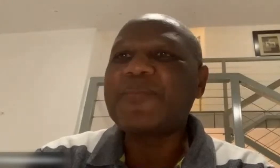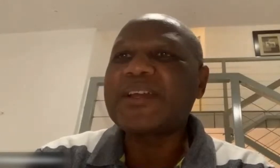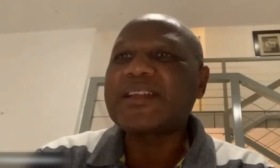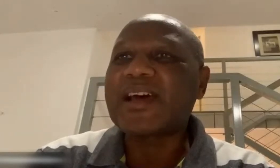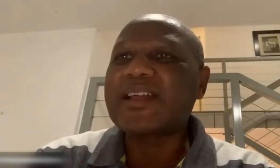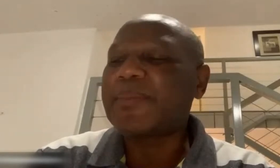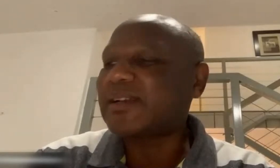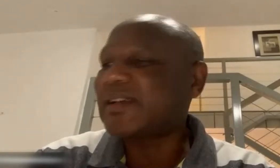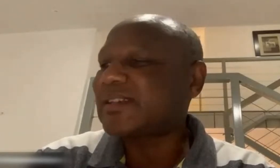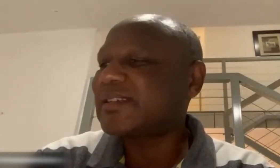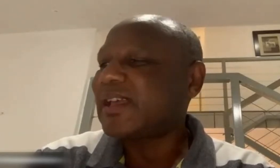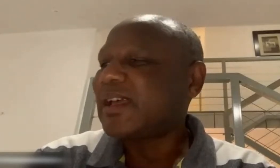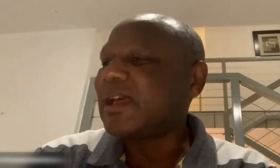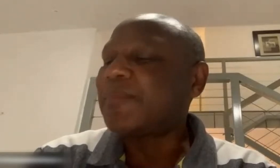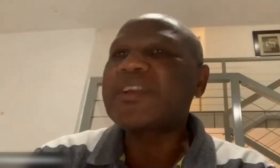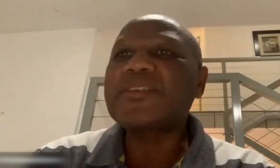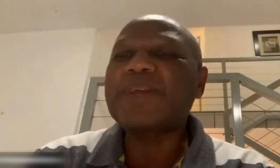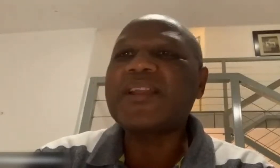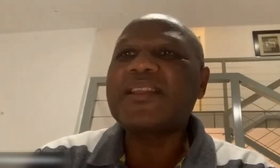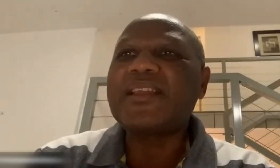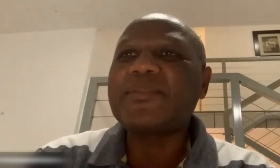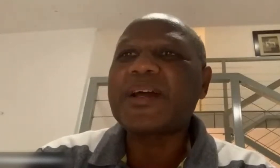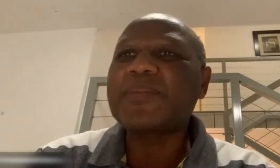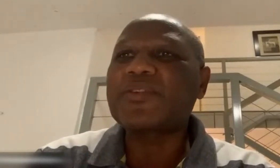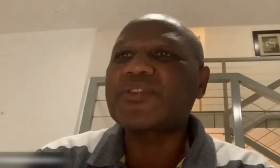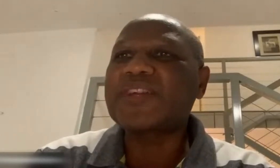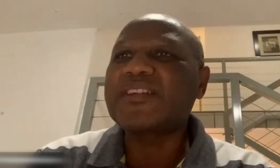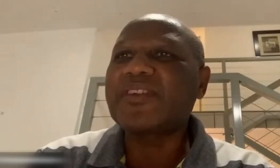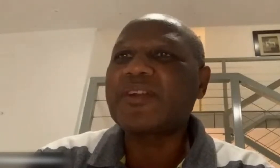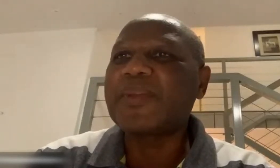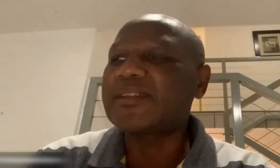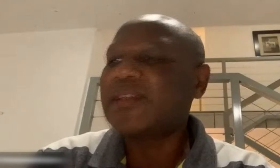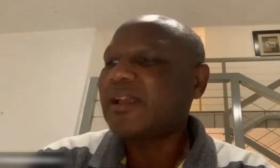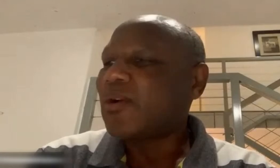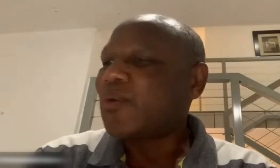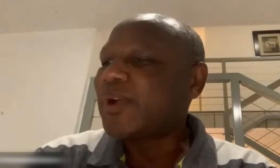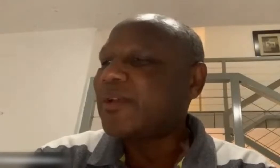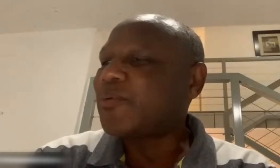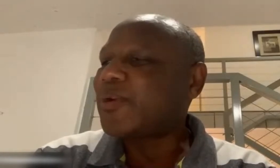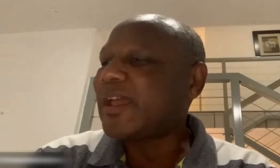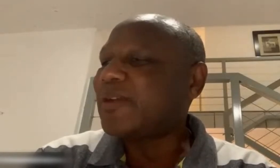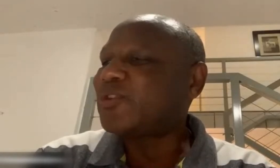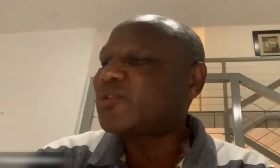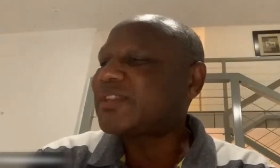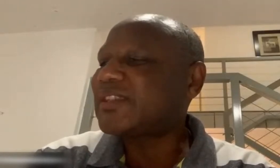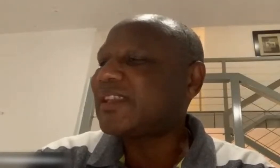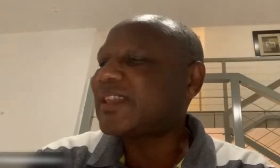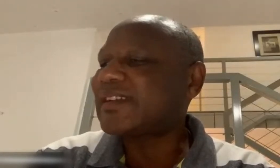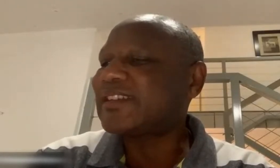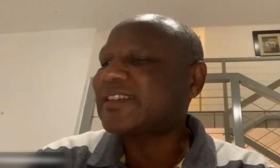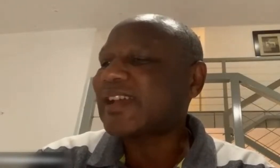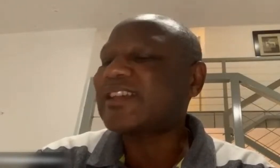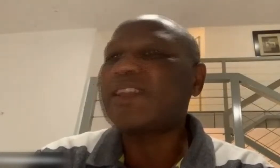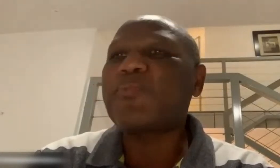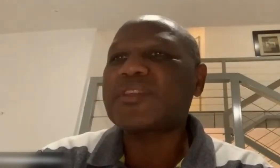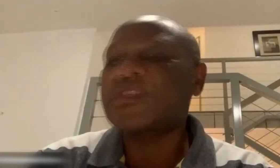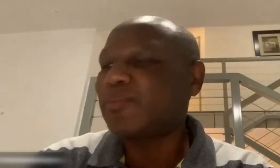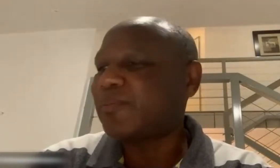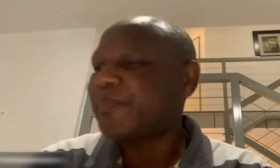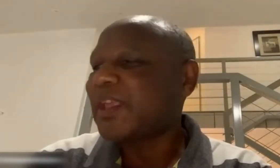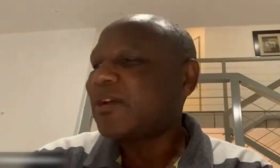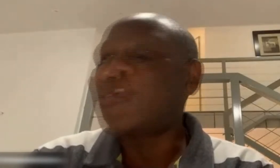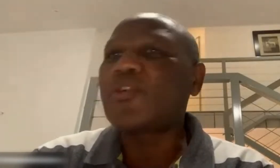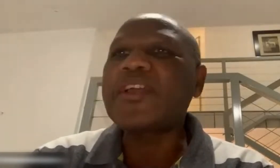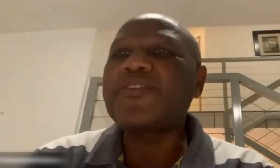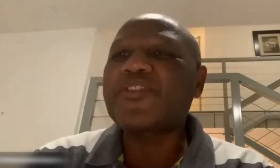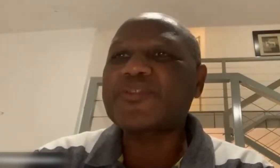government and other partners, principally the Department of Social Development, we were able to see that it is actually possible